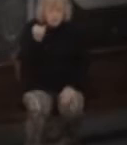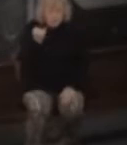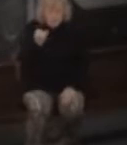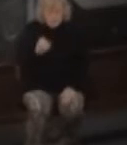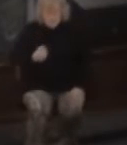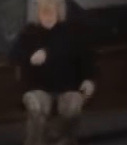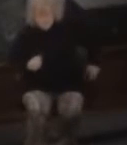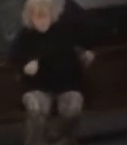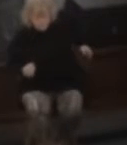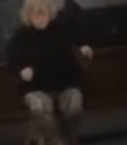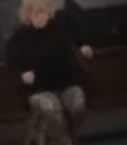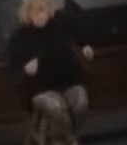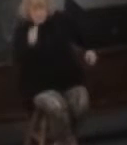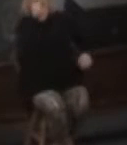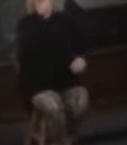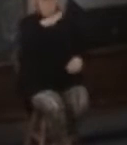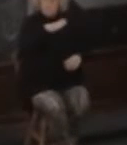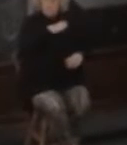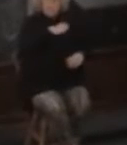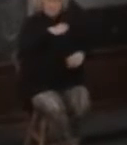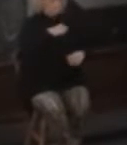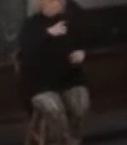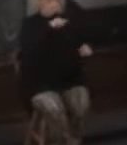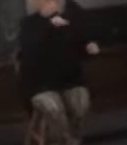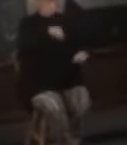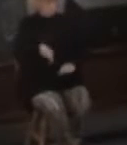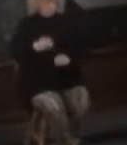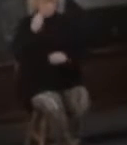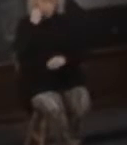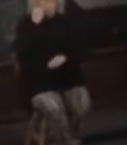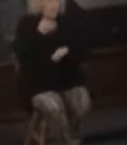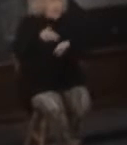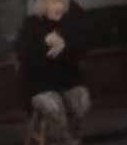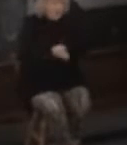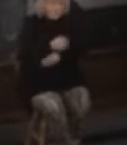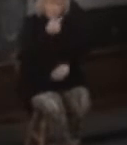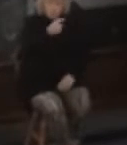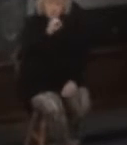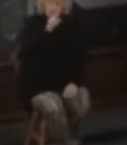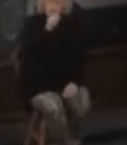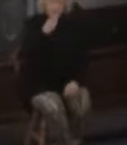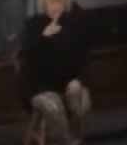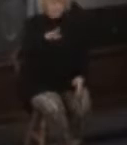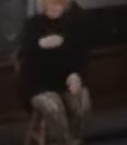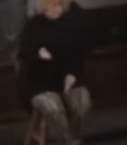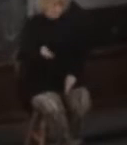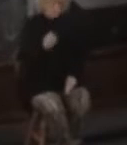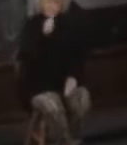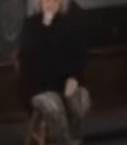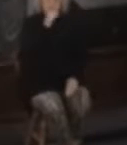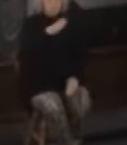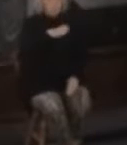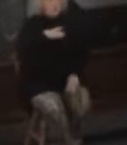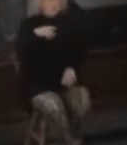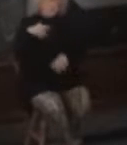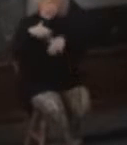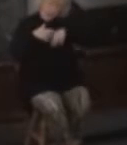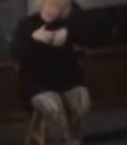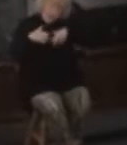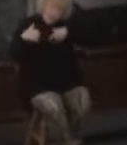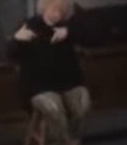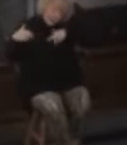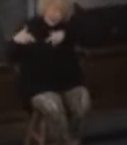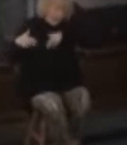men were returning home after David had killed the Philistine — that was Goliath — the women came out from all the towns of Israel to meet